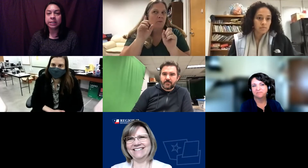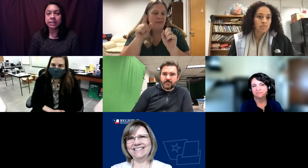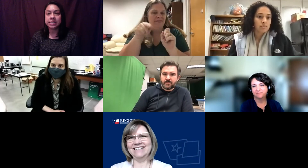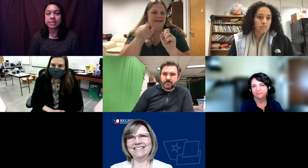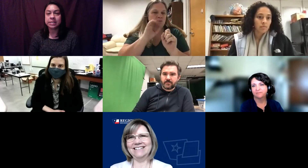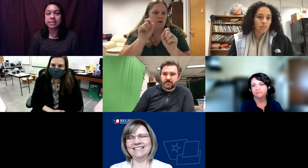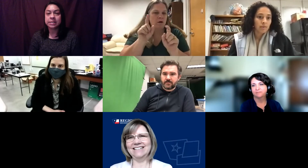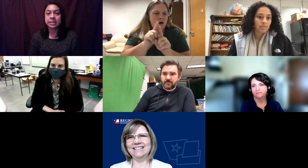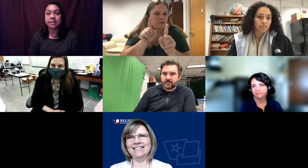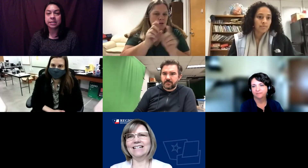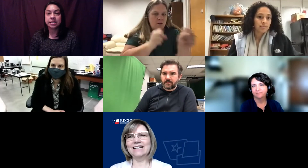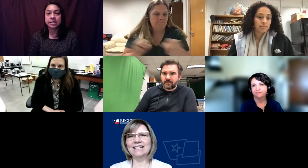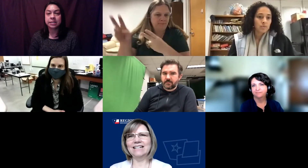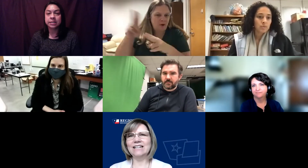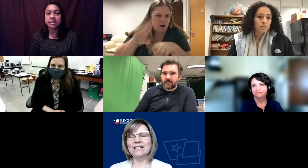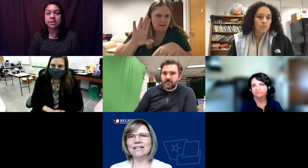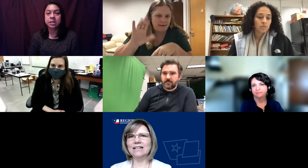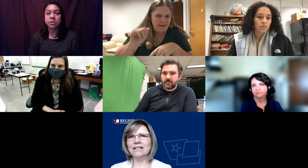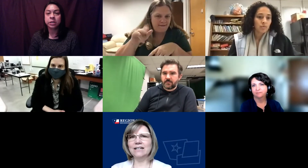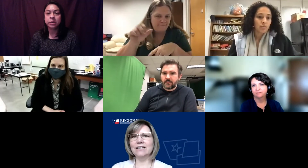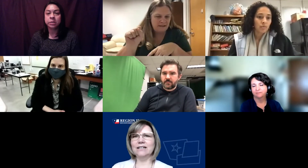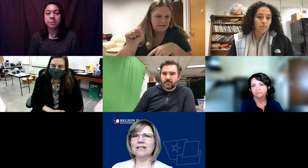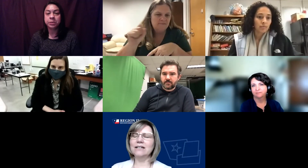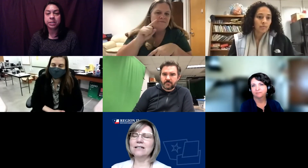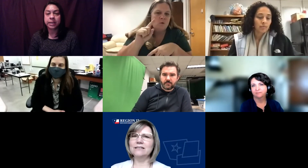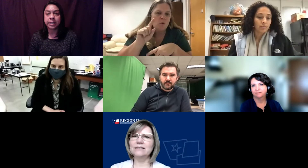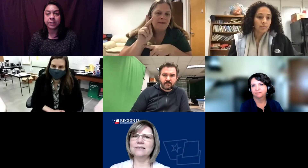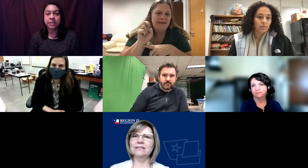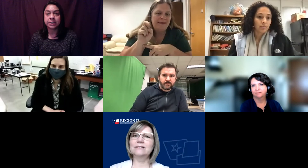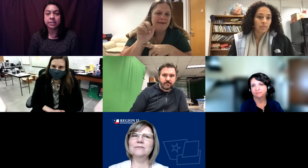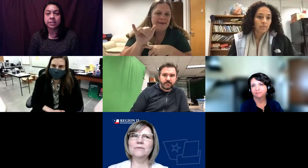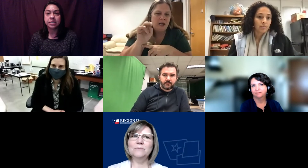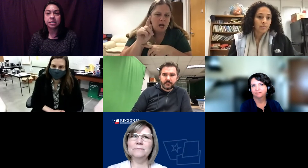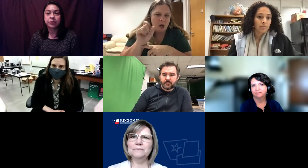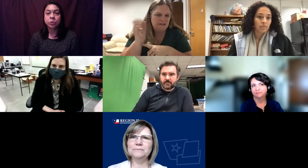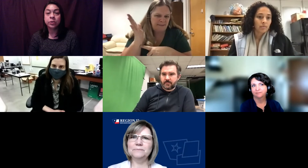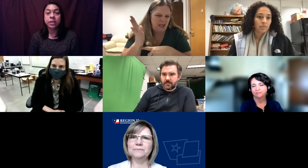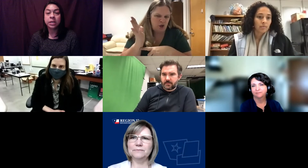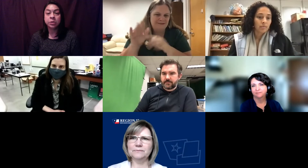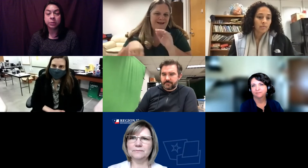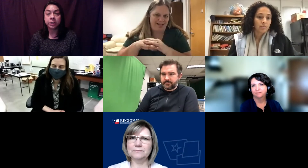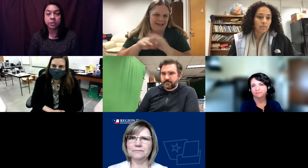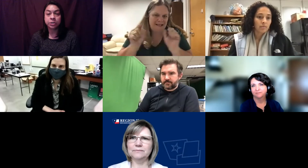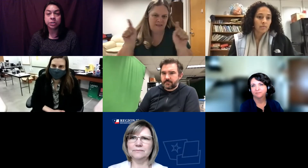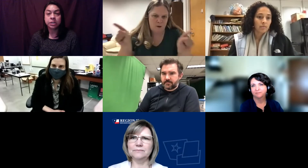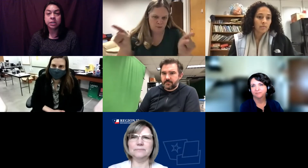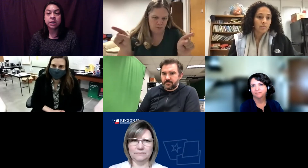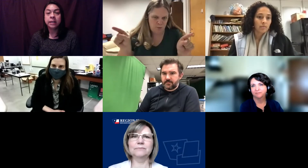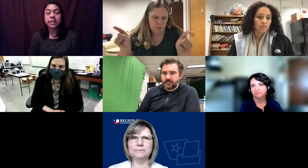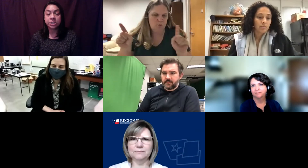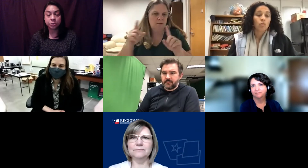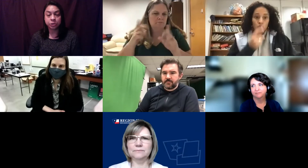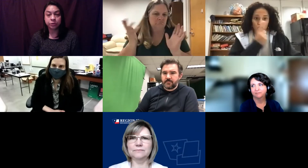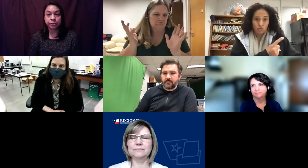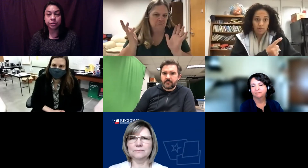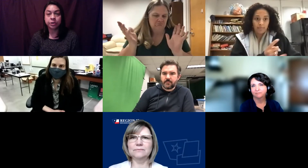recording this is also going to be uploaded to Canvas for the keynote speakers, at